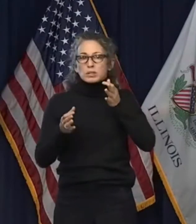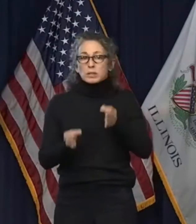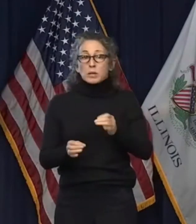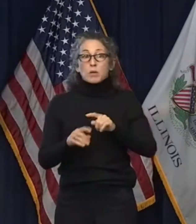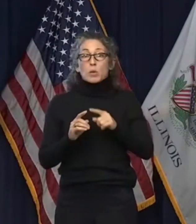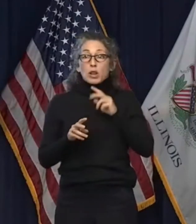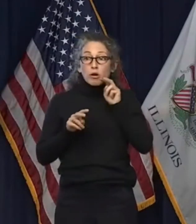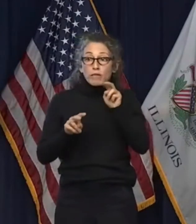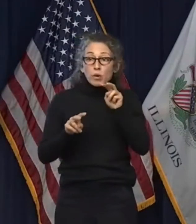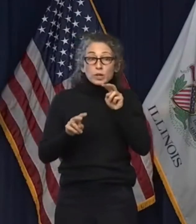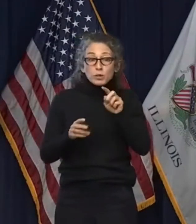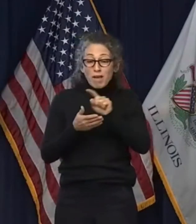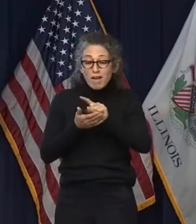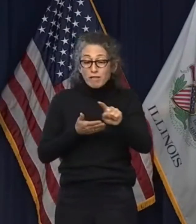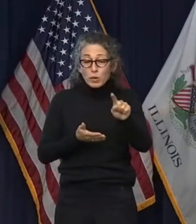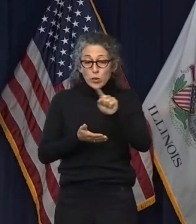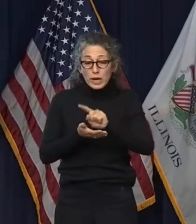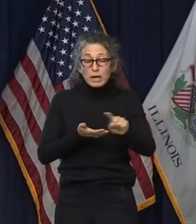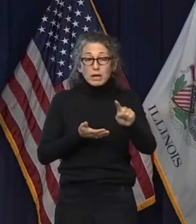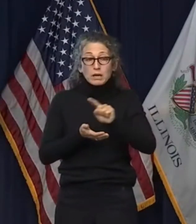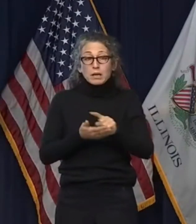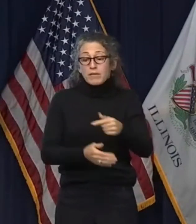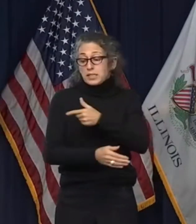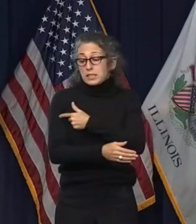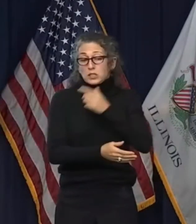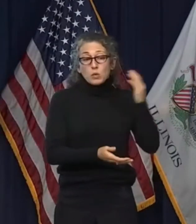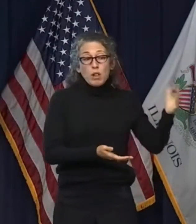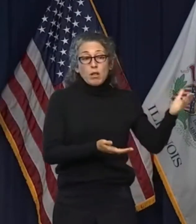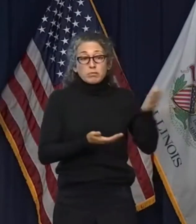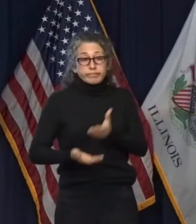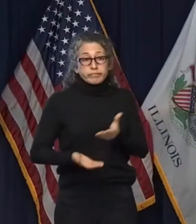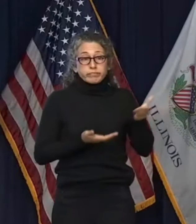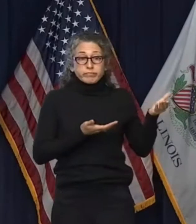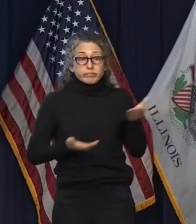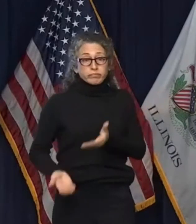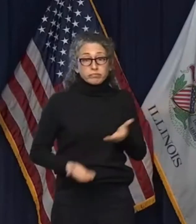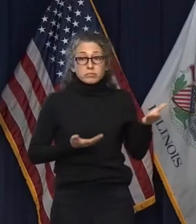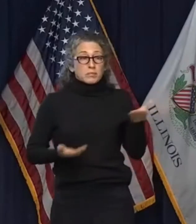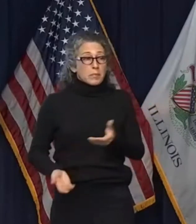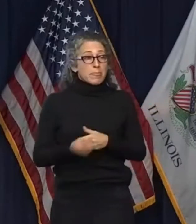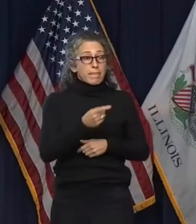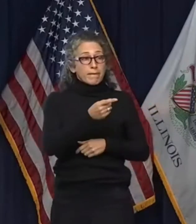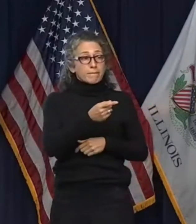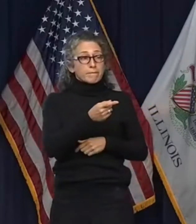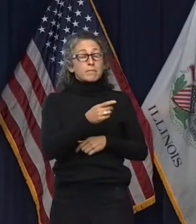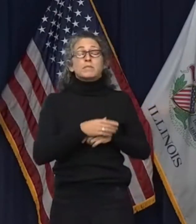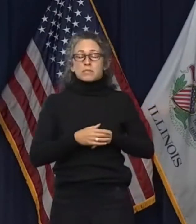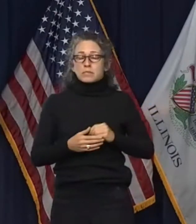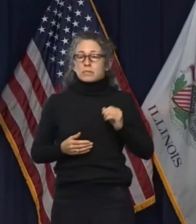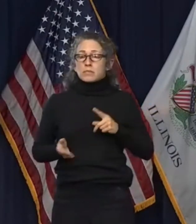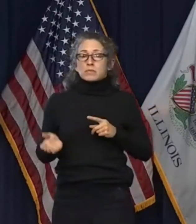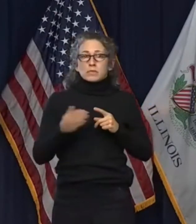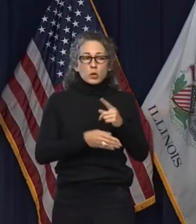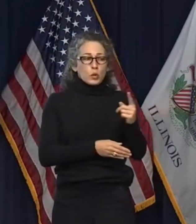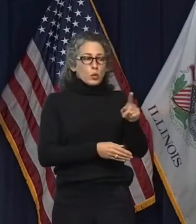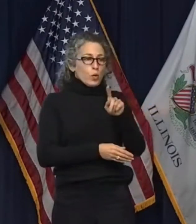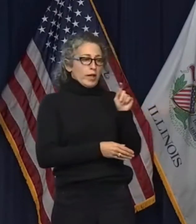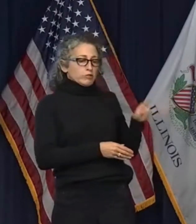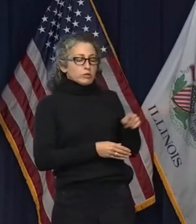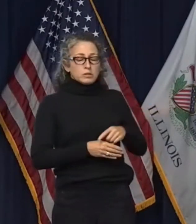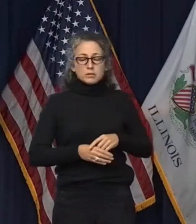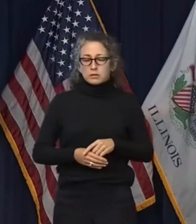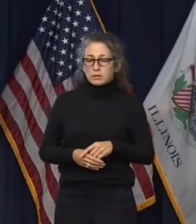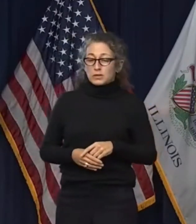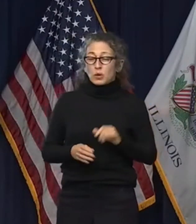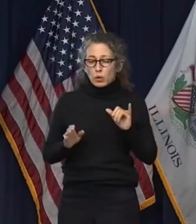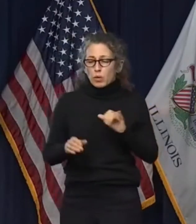weekly allocations of vaccine to come to the people of Illinois. When it does get to the point that beyond the